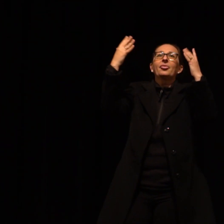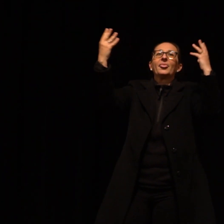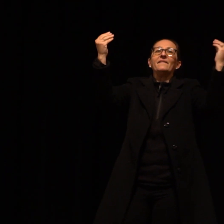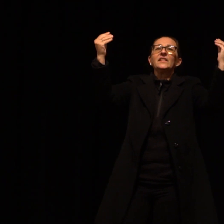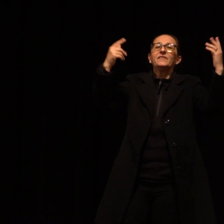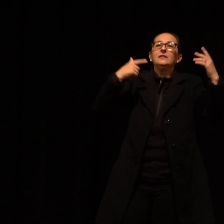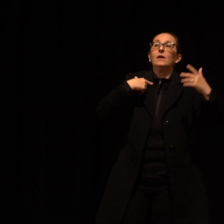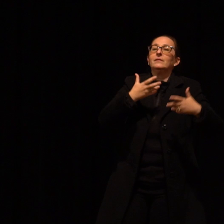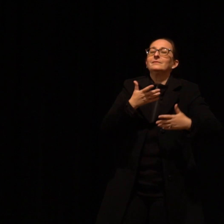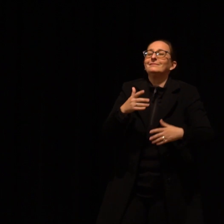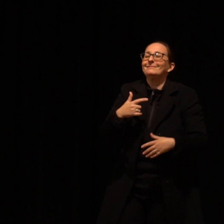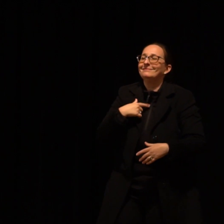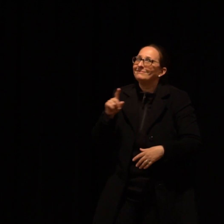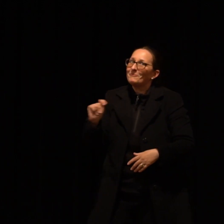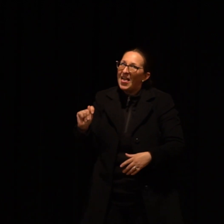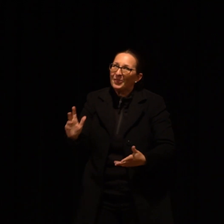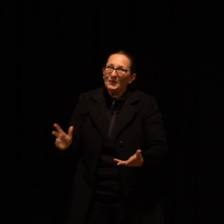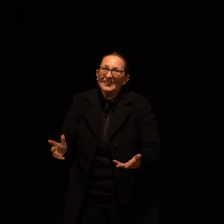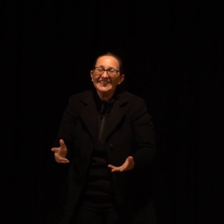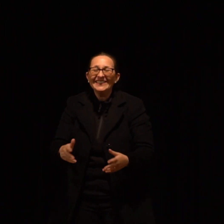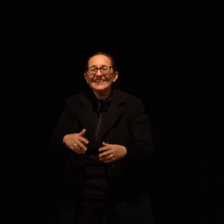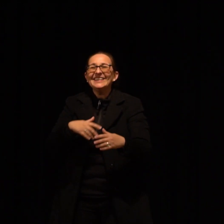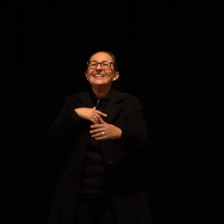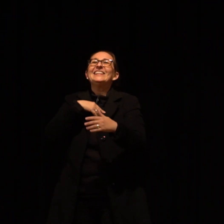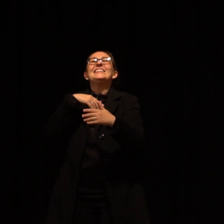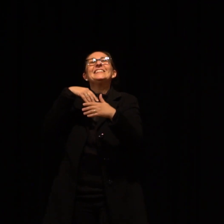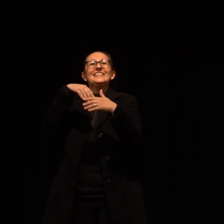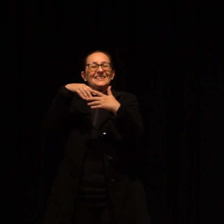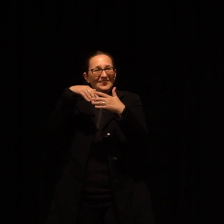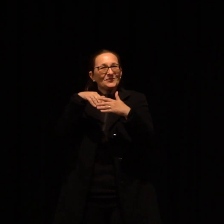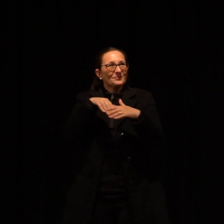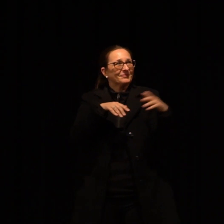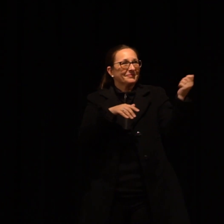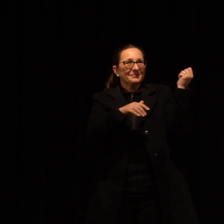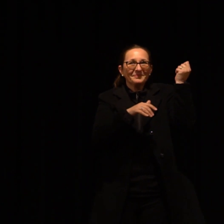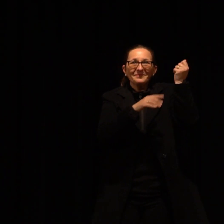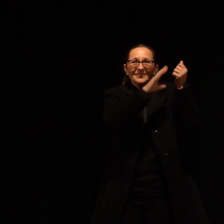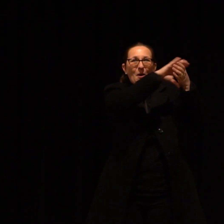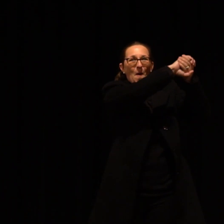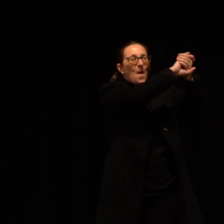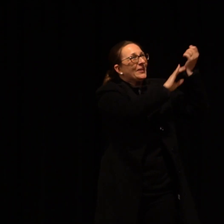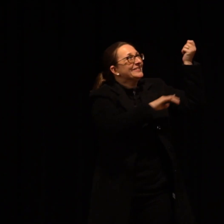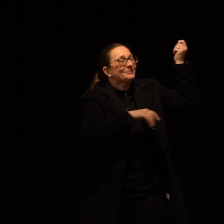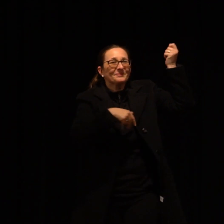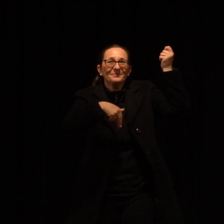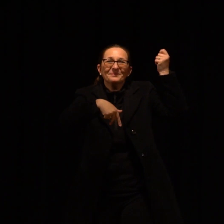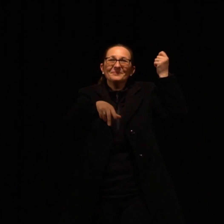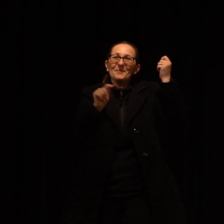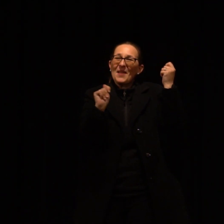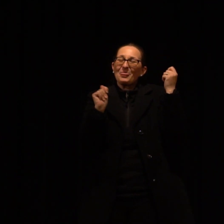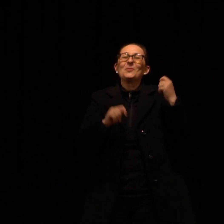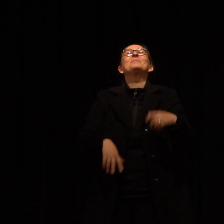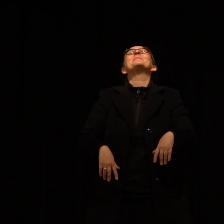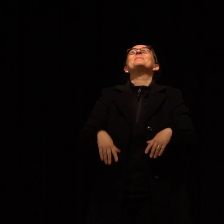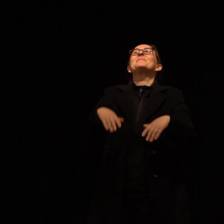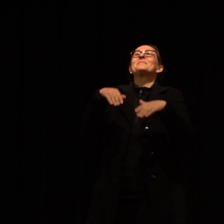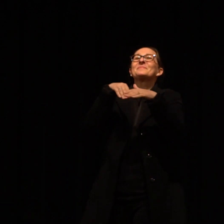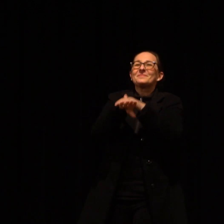said, okay, fine. And then they left. I needed to go to the bathroom. So someone held my hand as